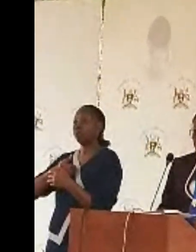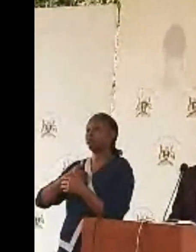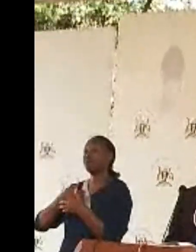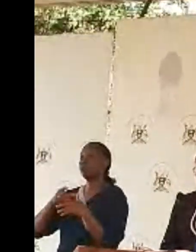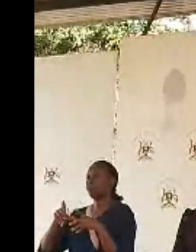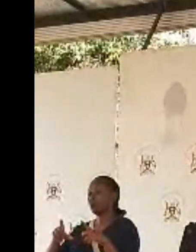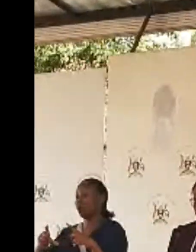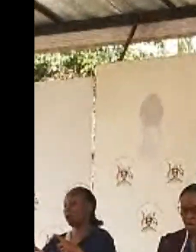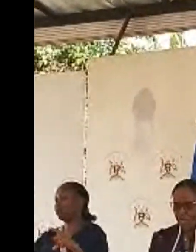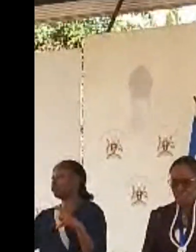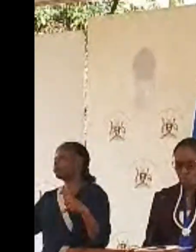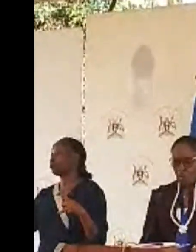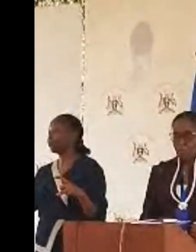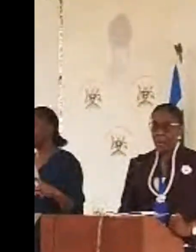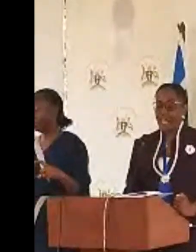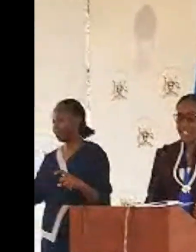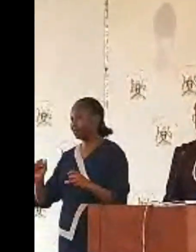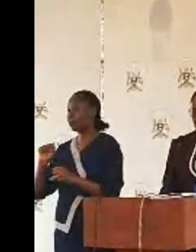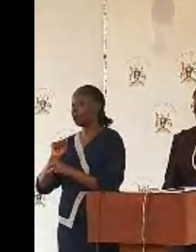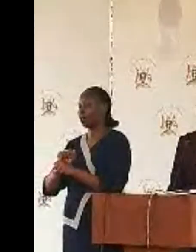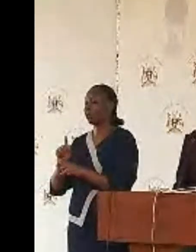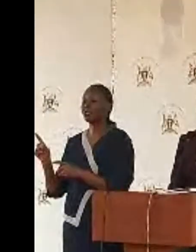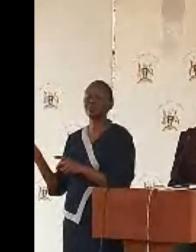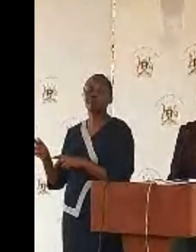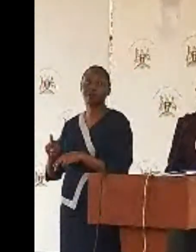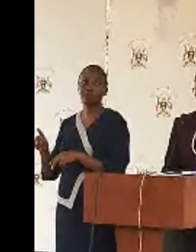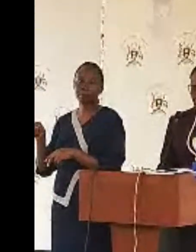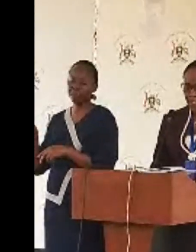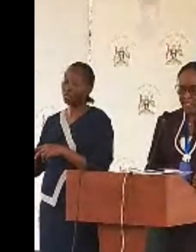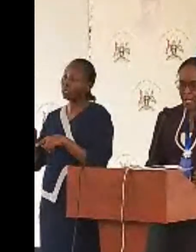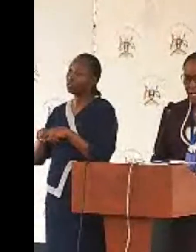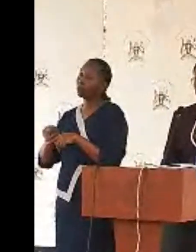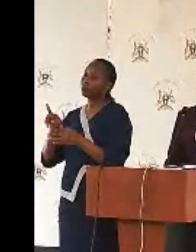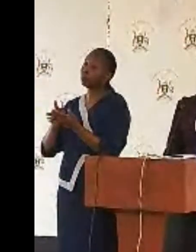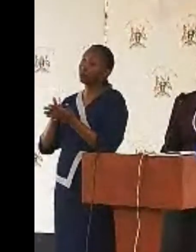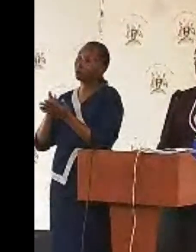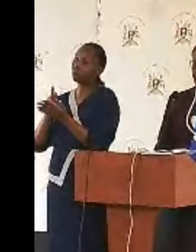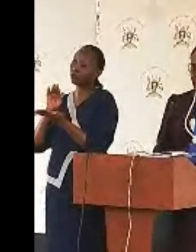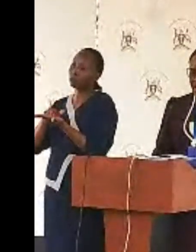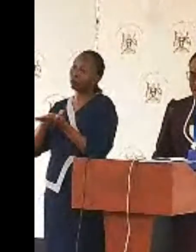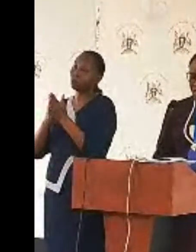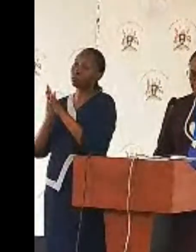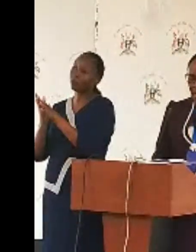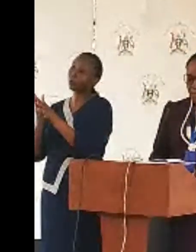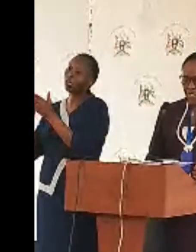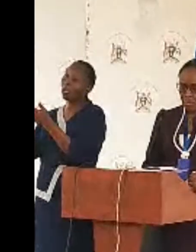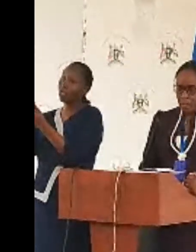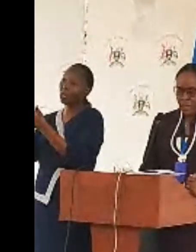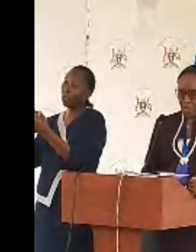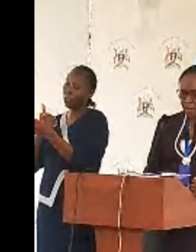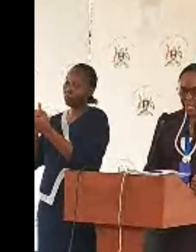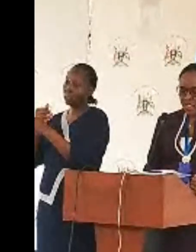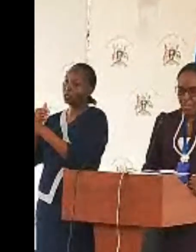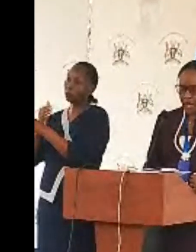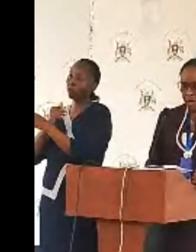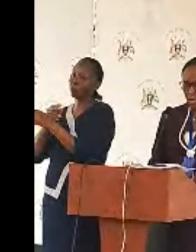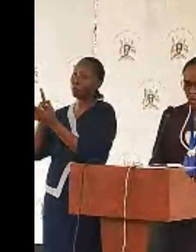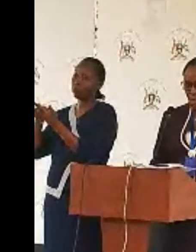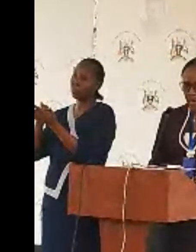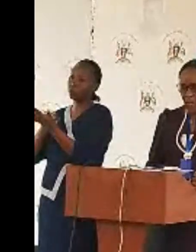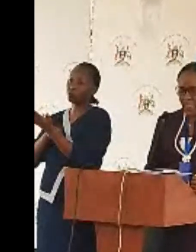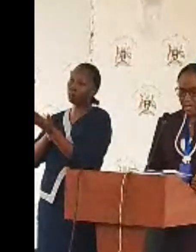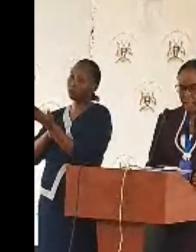enamba ekola ku kino. N'olwekyo babireete nga bukudde bukyaliyo obw'okwewandiisa bigeraageranyizibwe balyoke